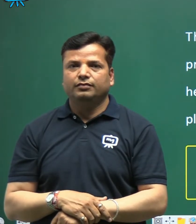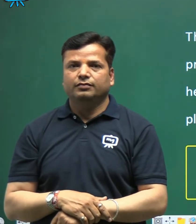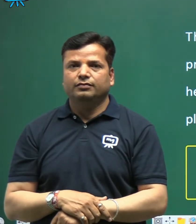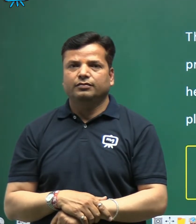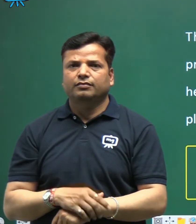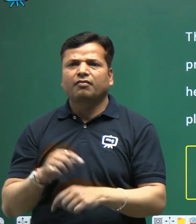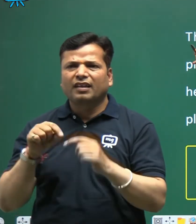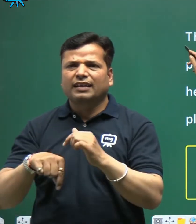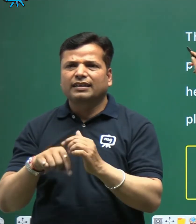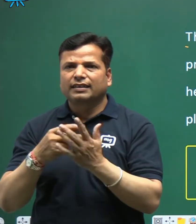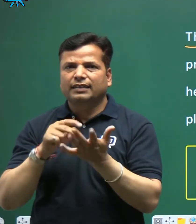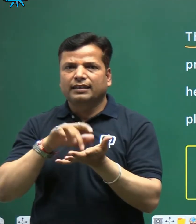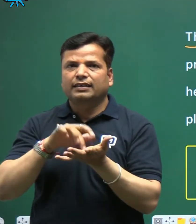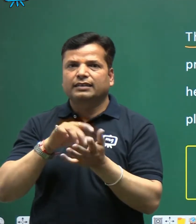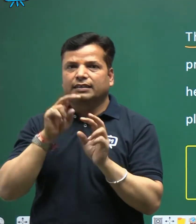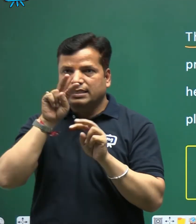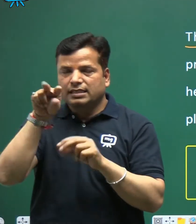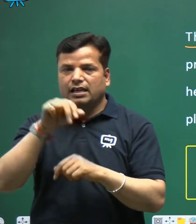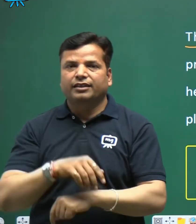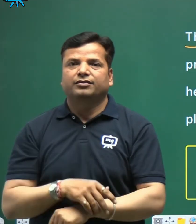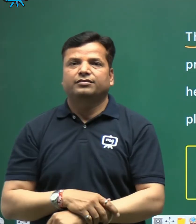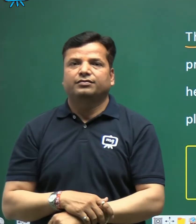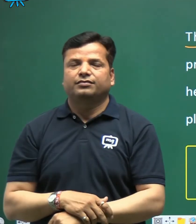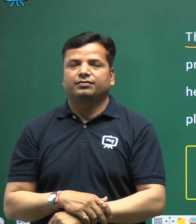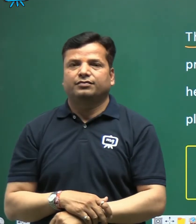This sight